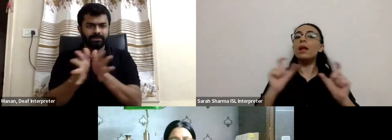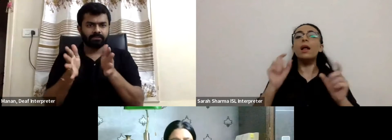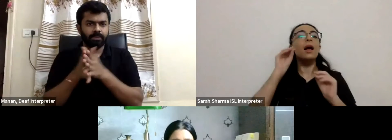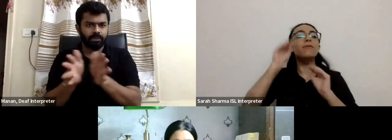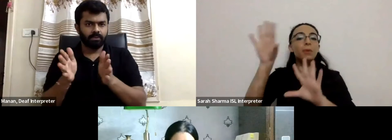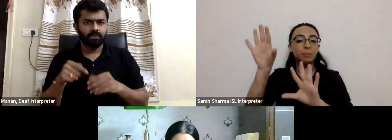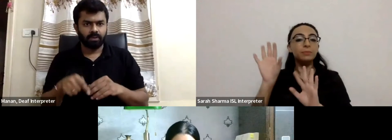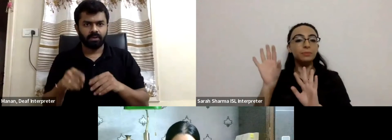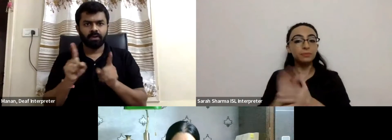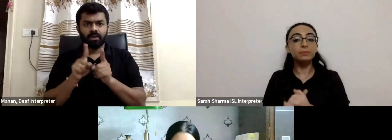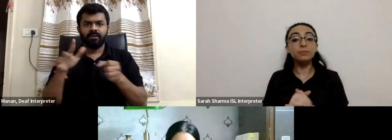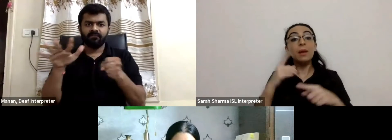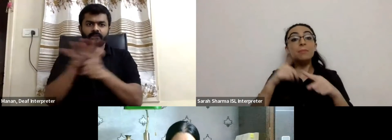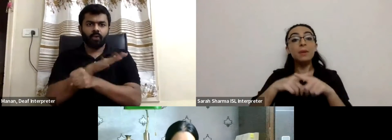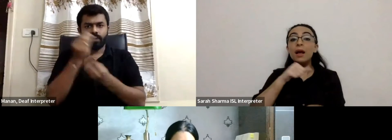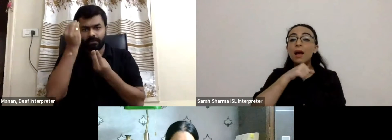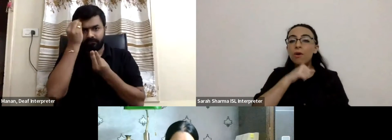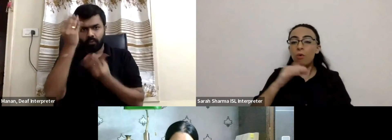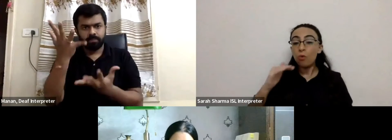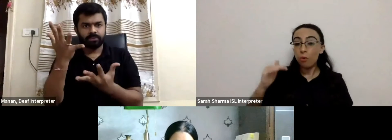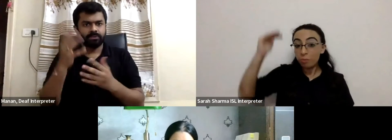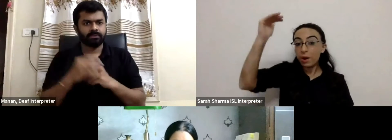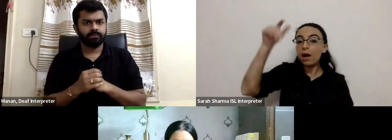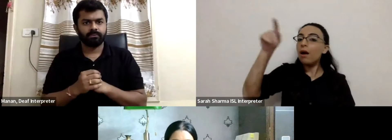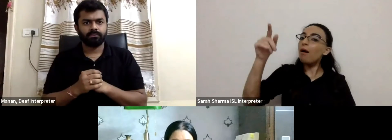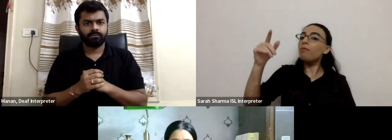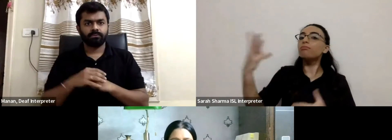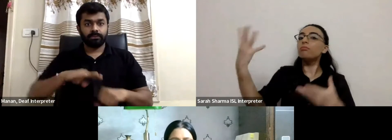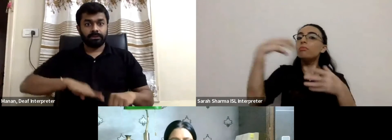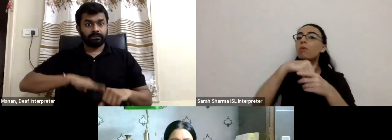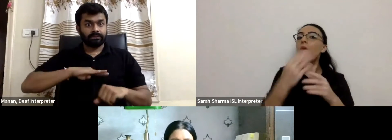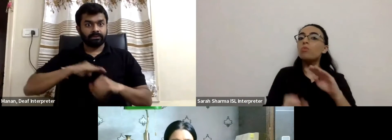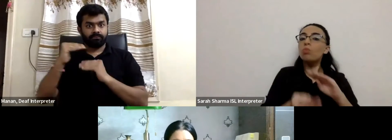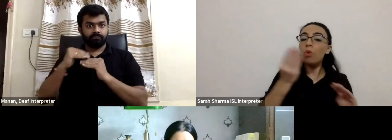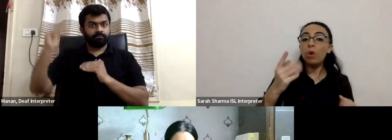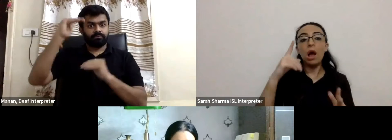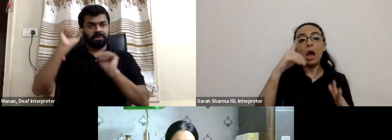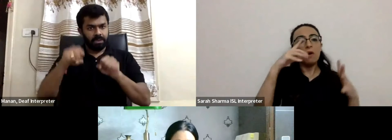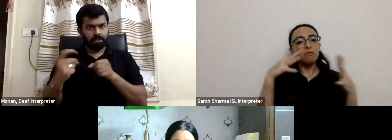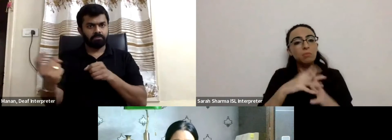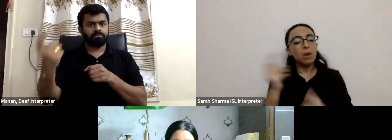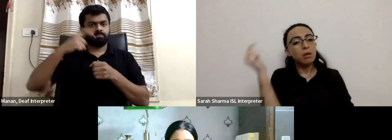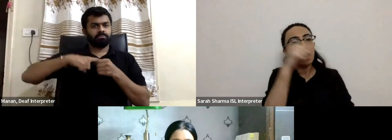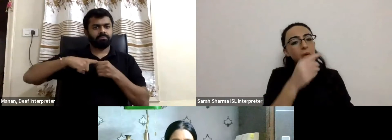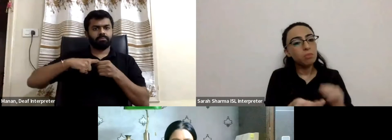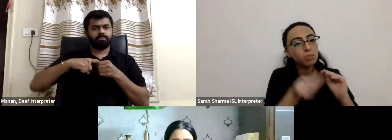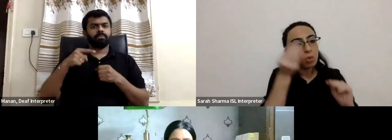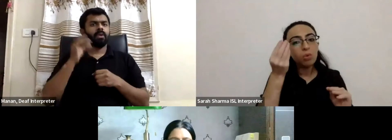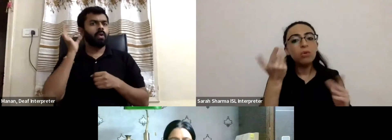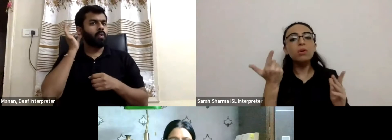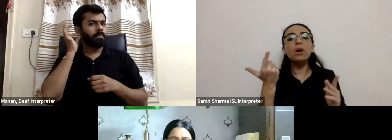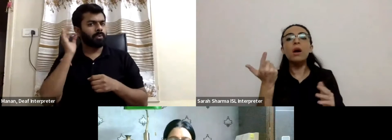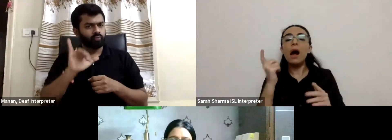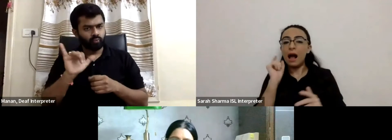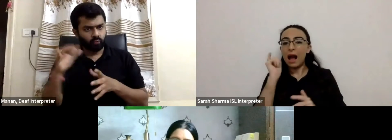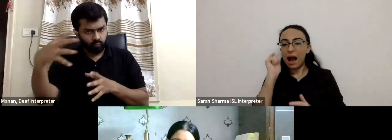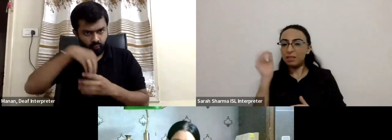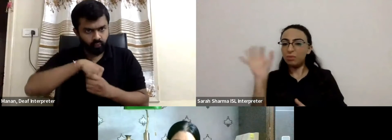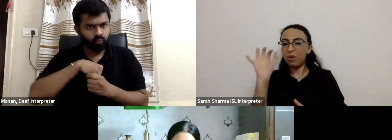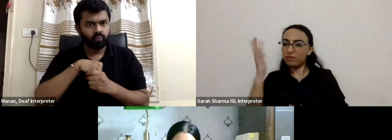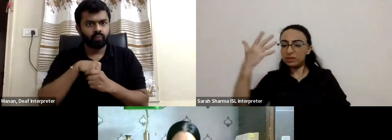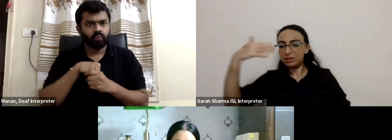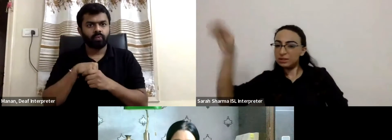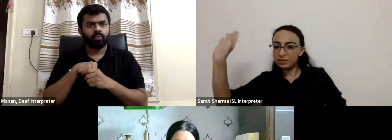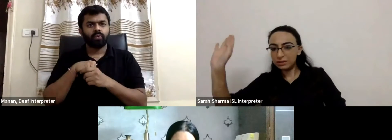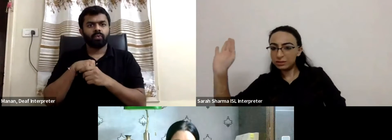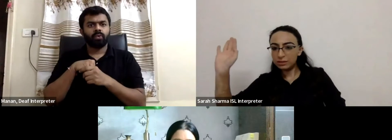very popular with the elderlies, with the women, and with children. In fact, men go for work, therefore,